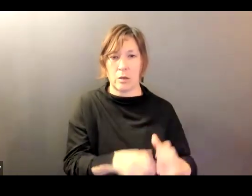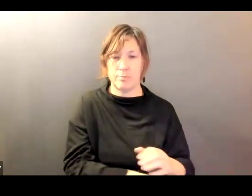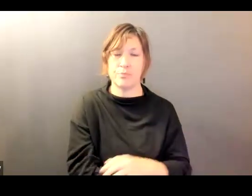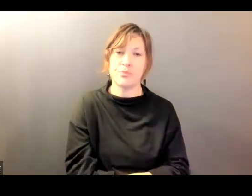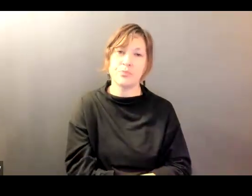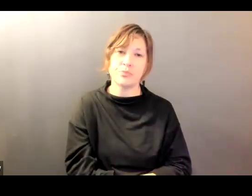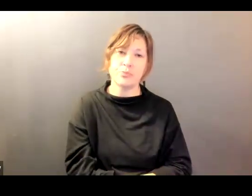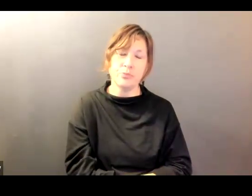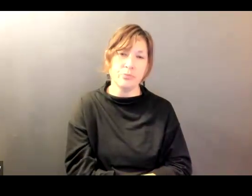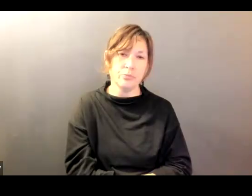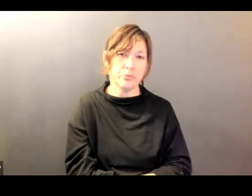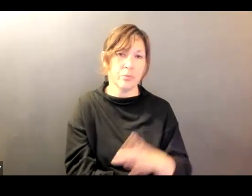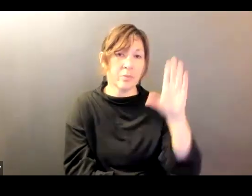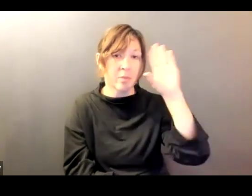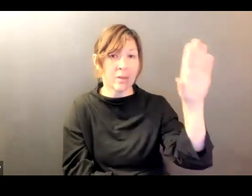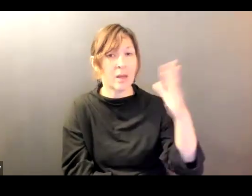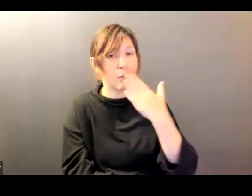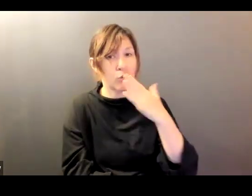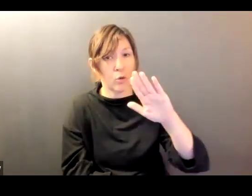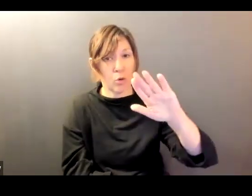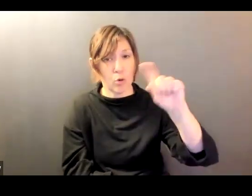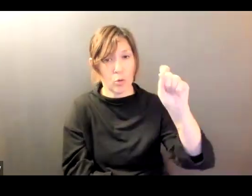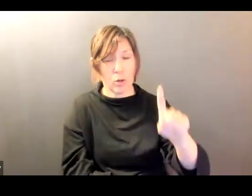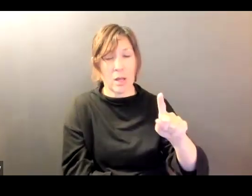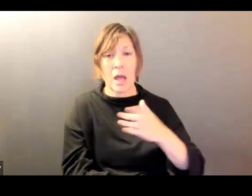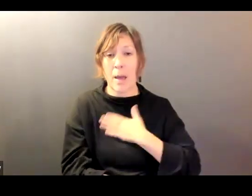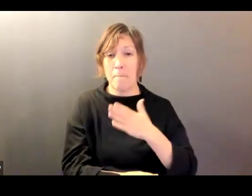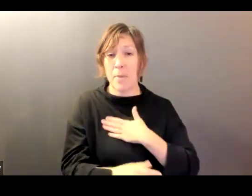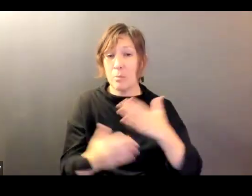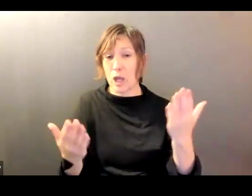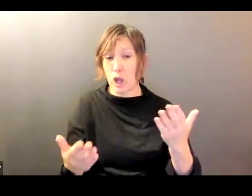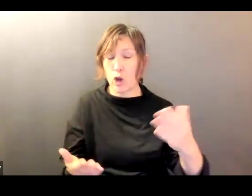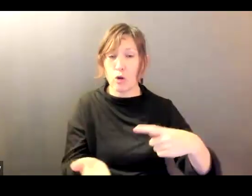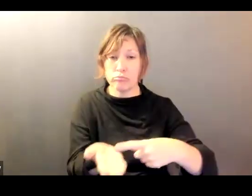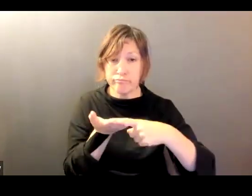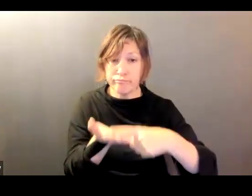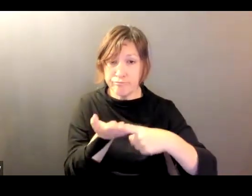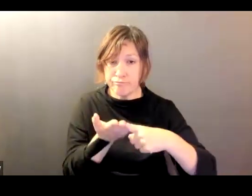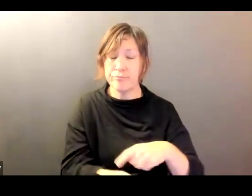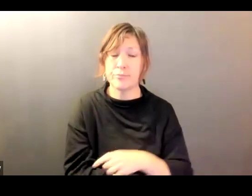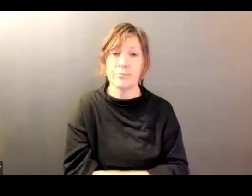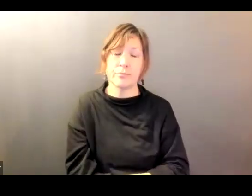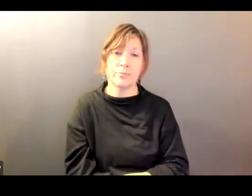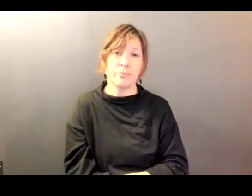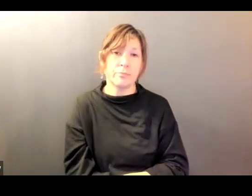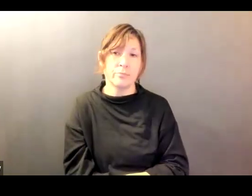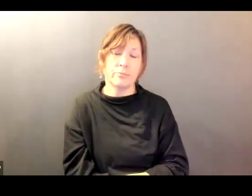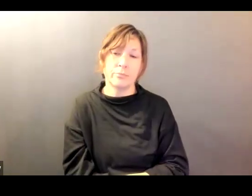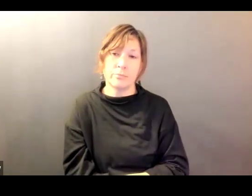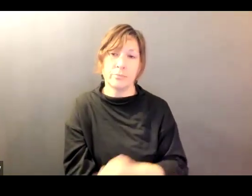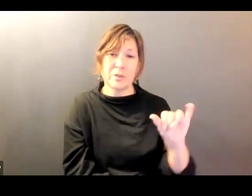Hi, thank you, everyone. Thank you for the question. It's so great to be here in front of you all. As my colleagues